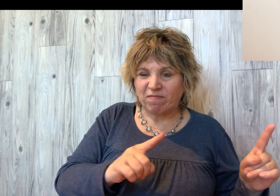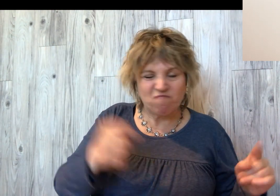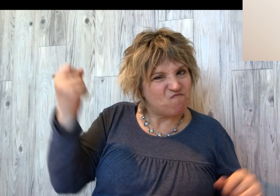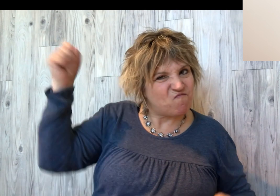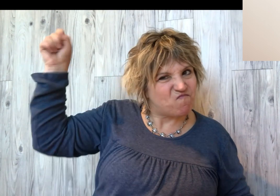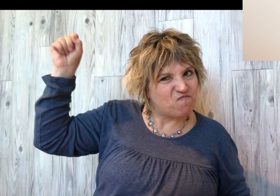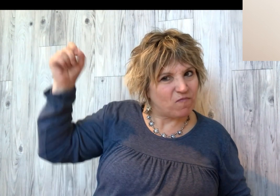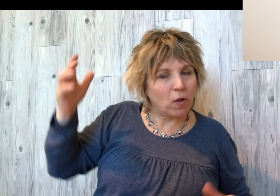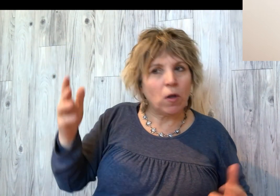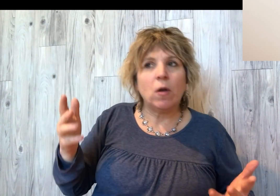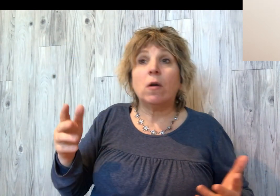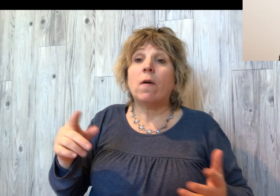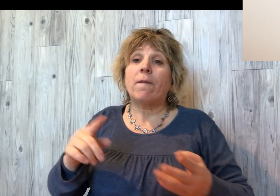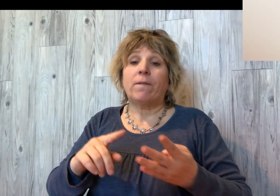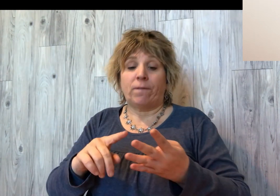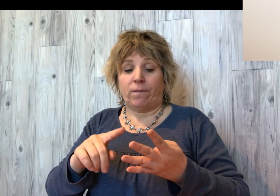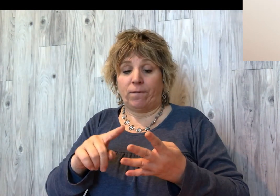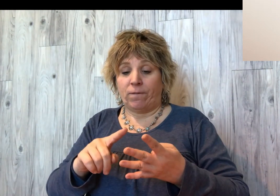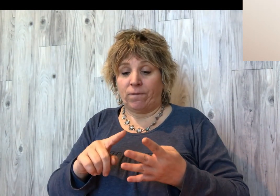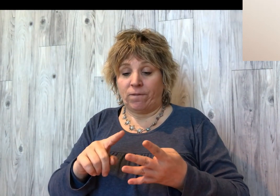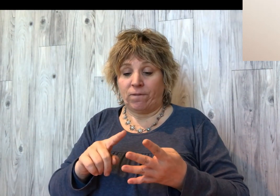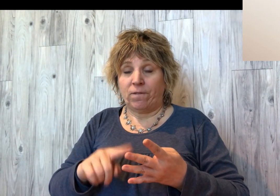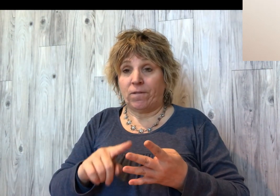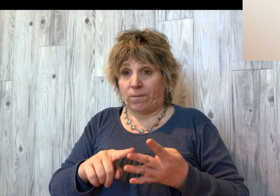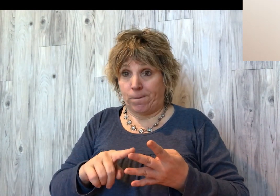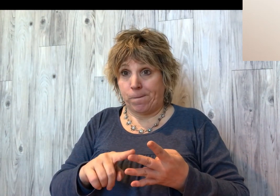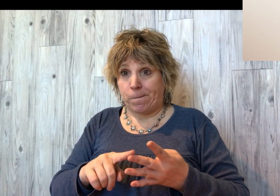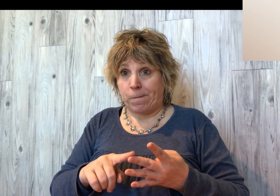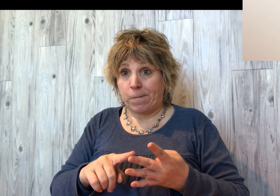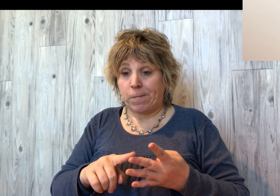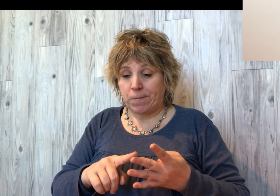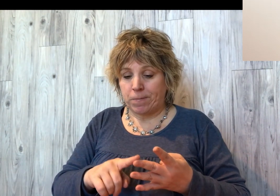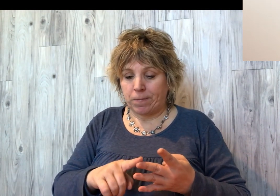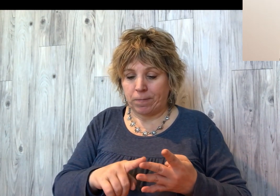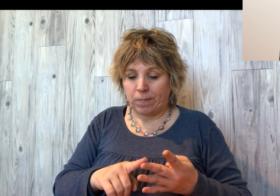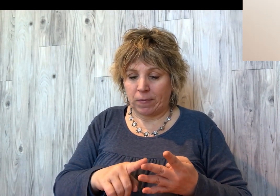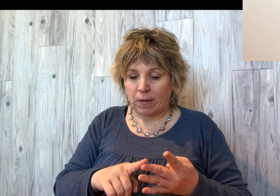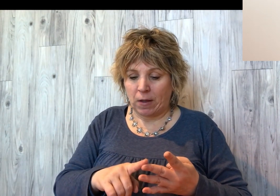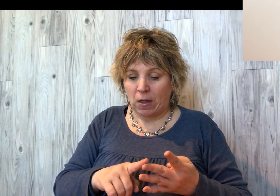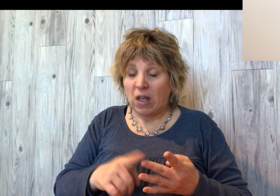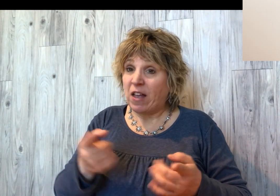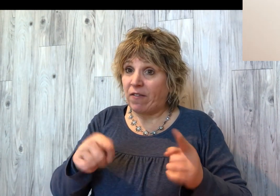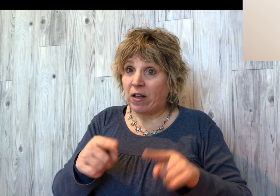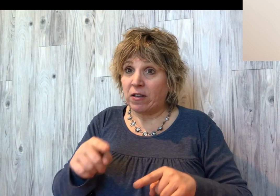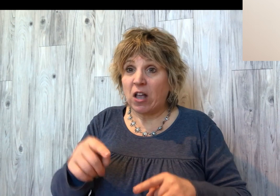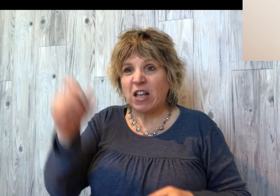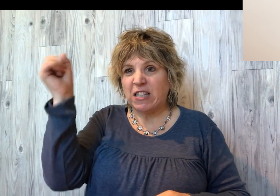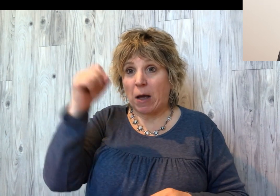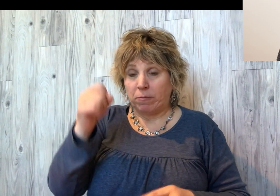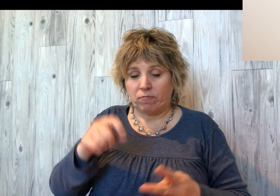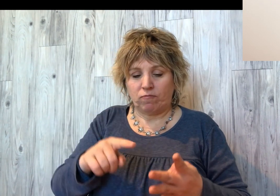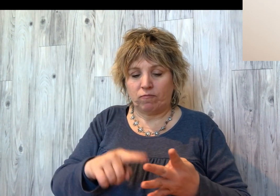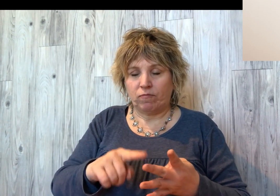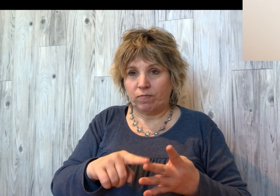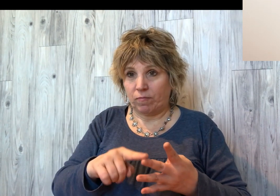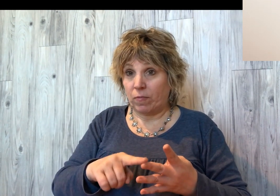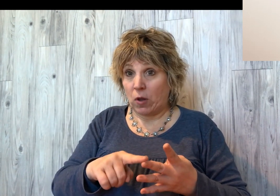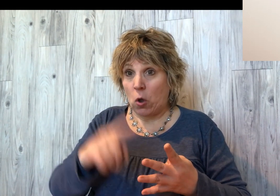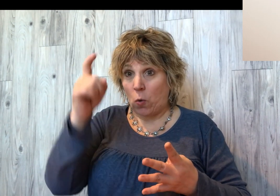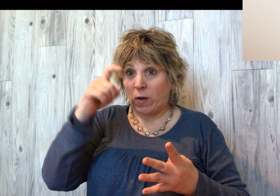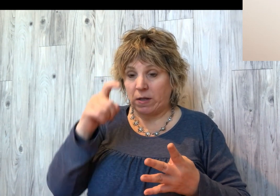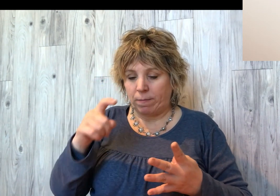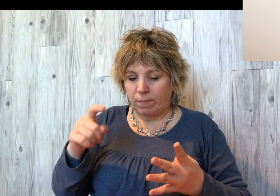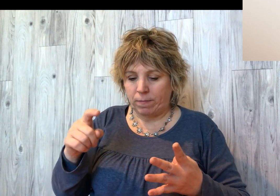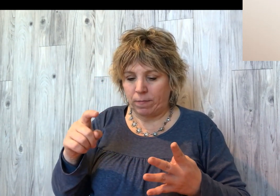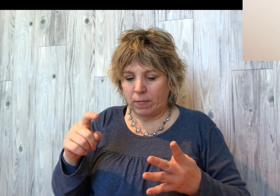these three people. So, the first one, and again, right out of the gate, this is gonna be a little bit offensive. Solomon calls this first person that runs away